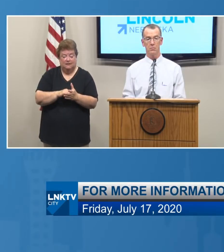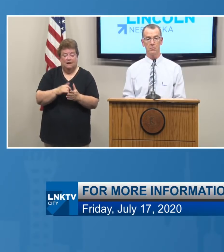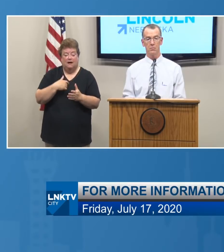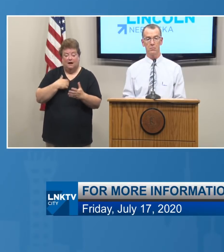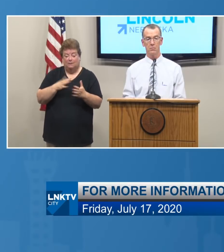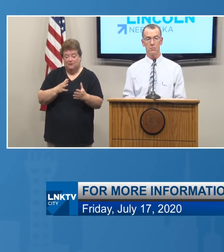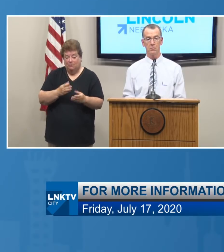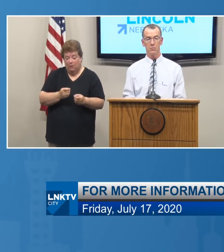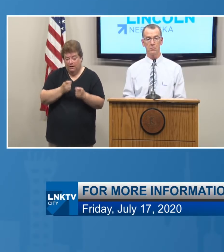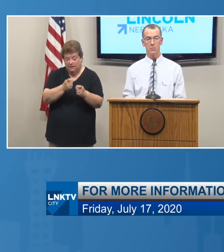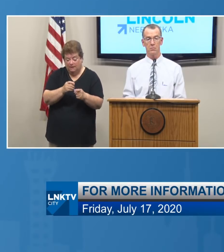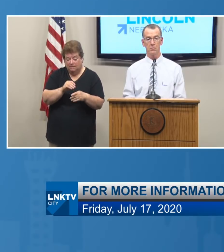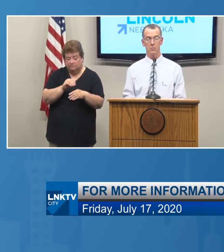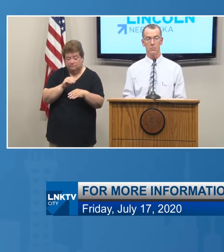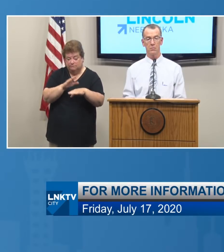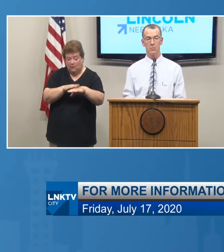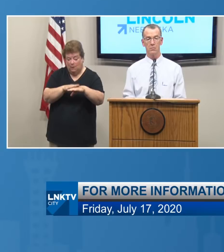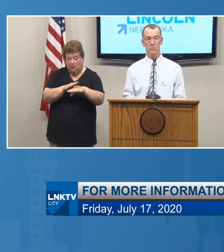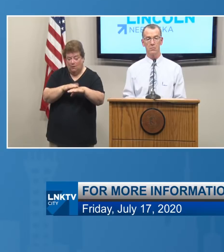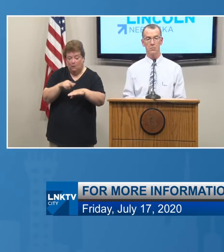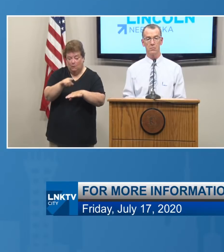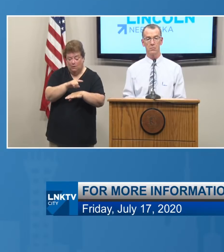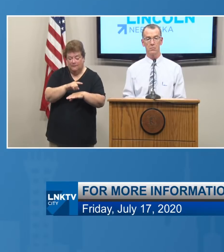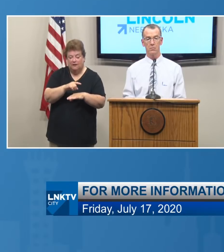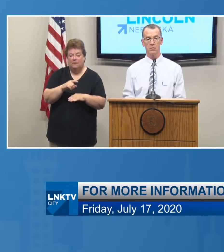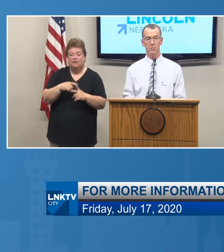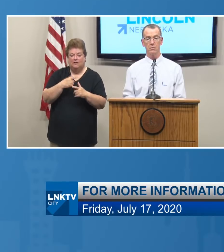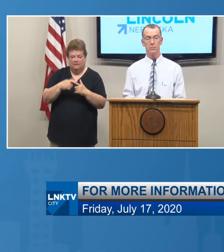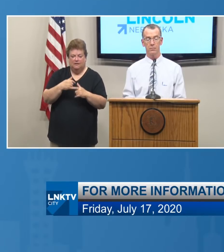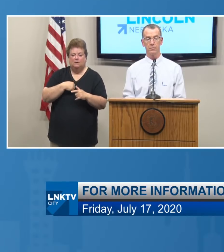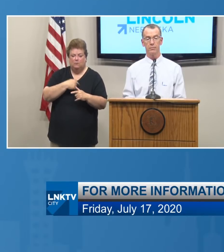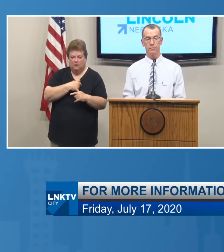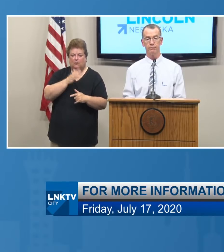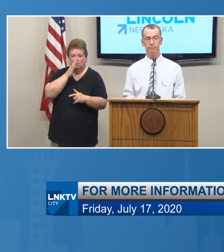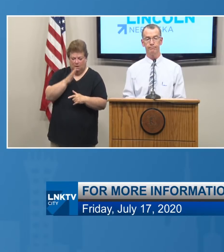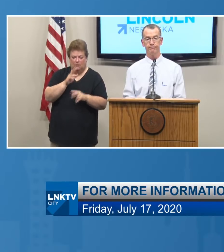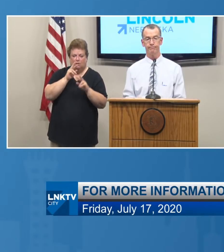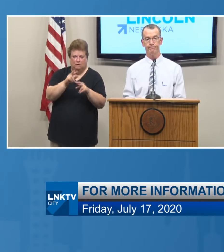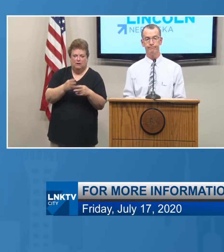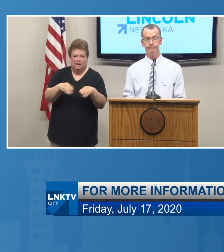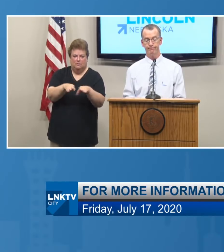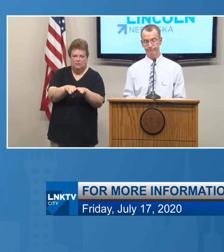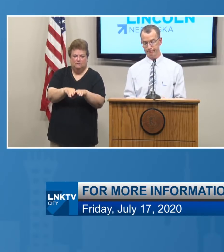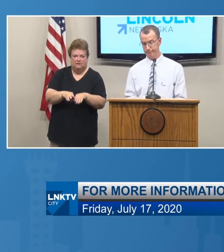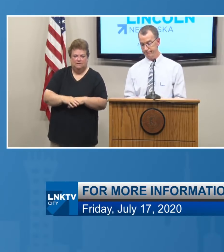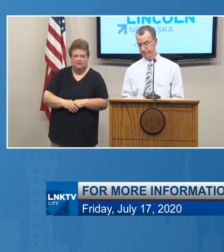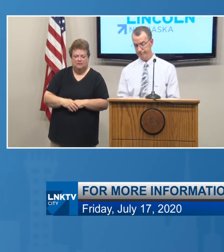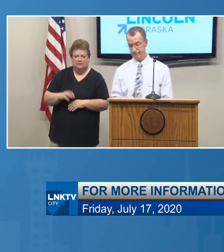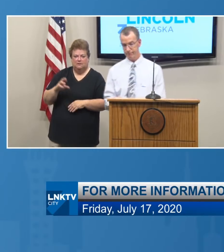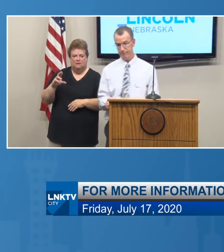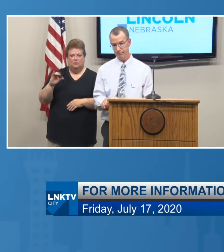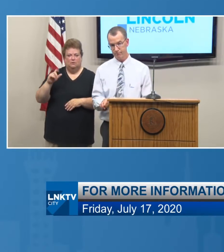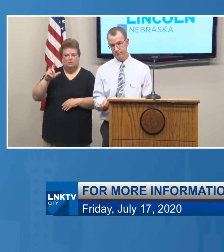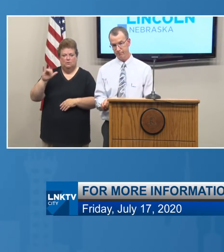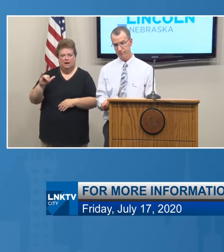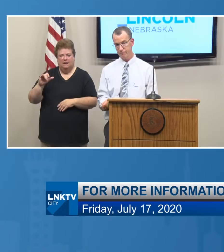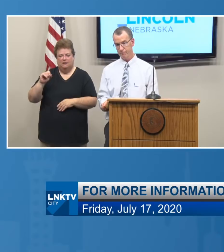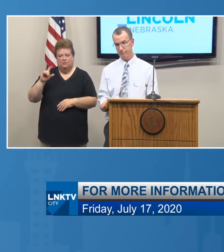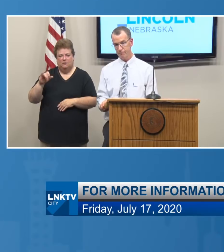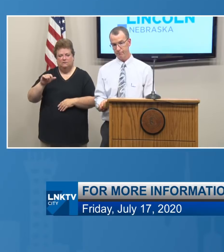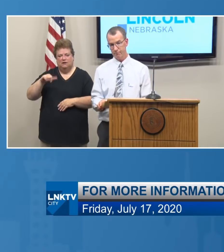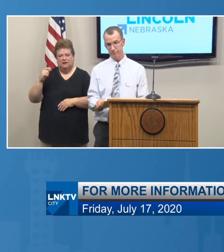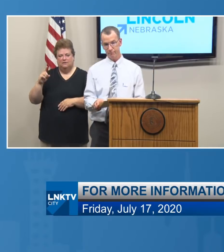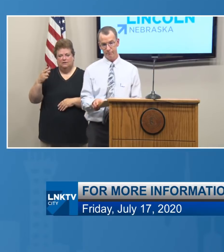there continue to be issues, we will look at closure. Thank you. Another DHM question